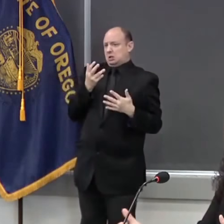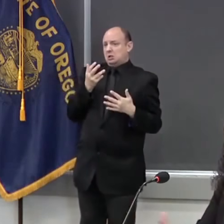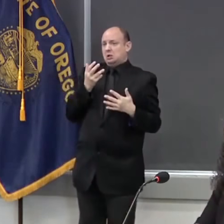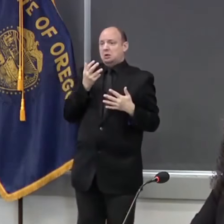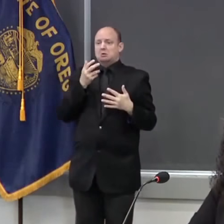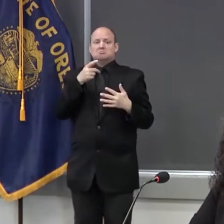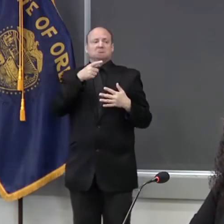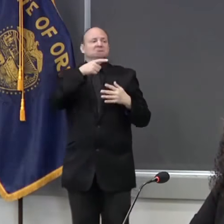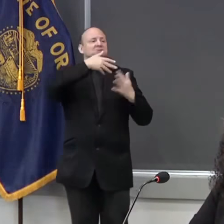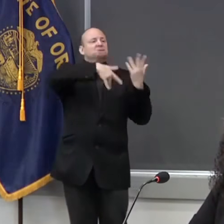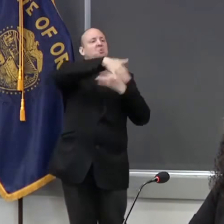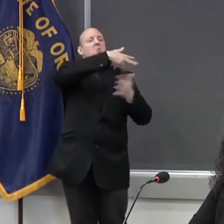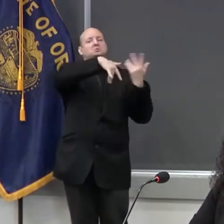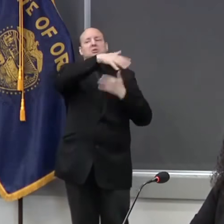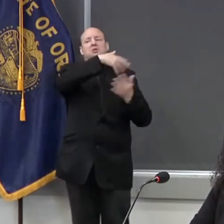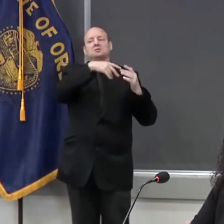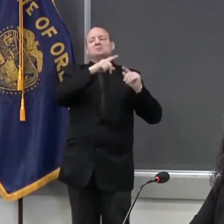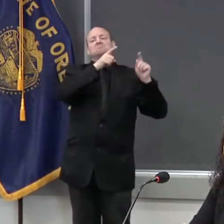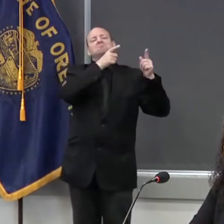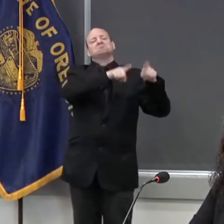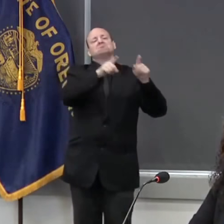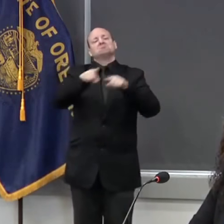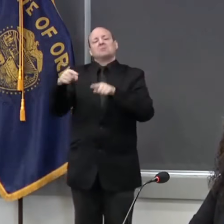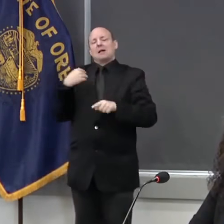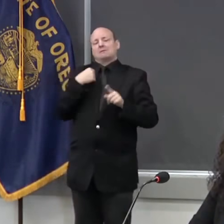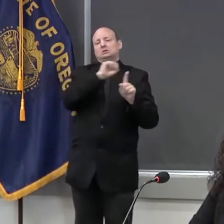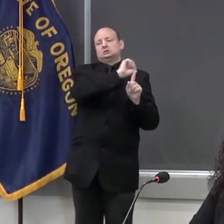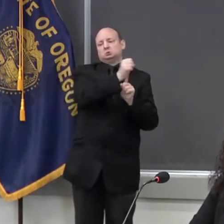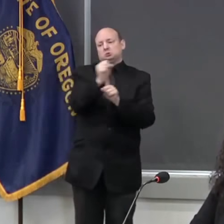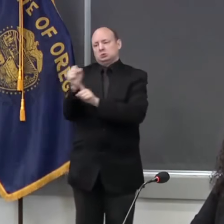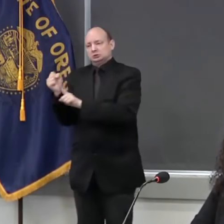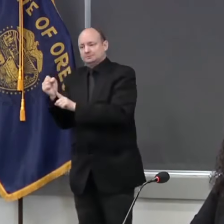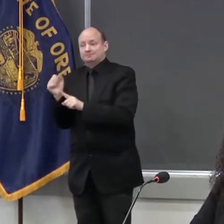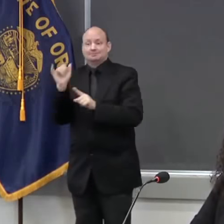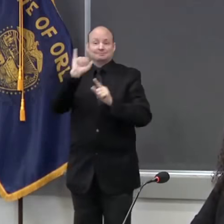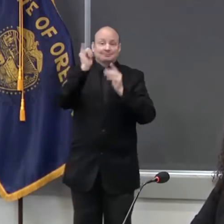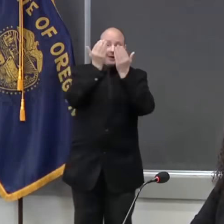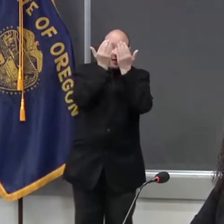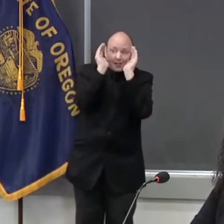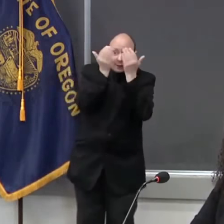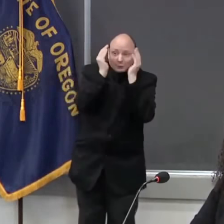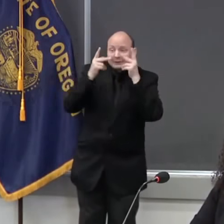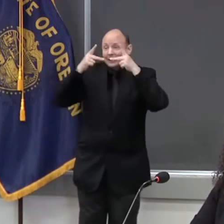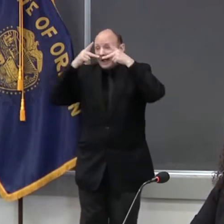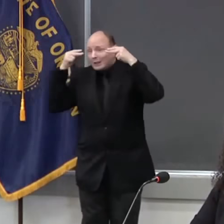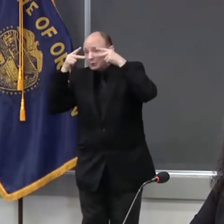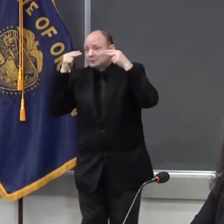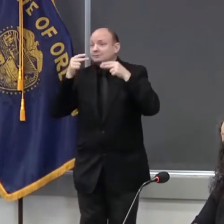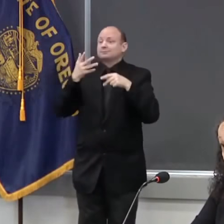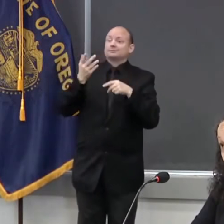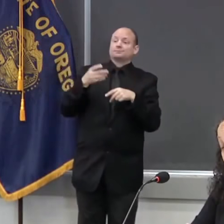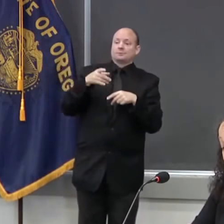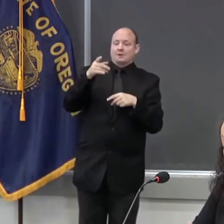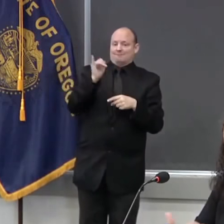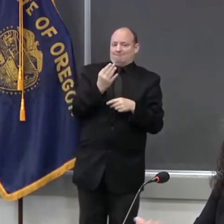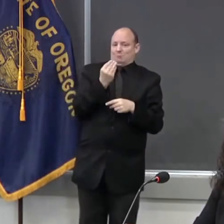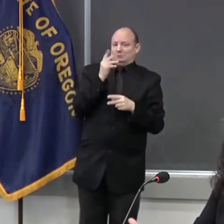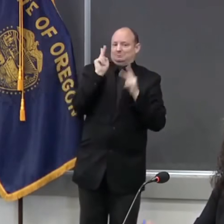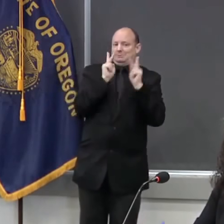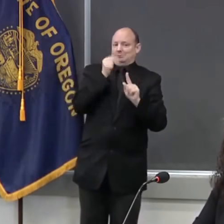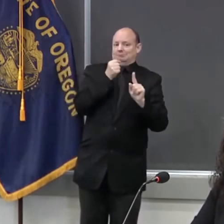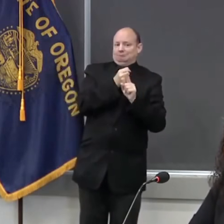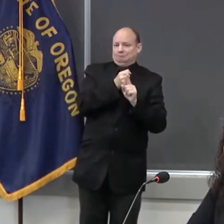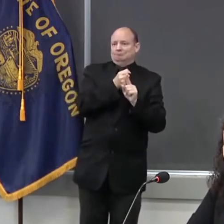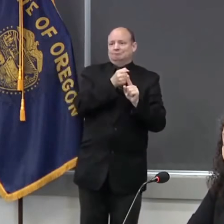potential spread that they have. So a Halloween party has led to at least 14 infections. After people went to the party,